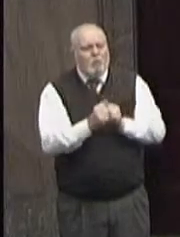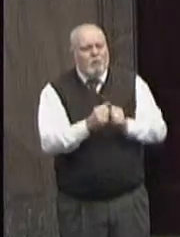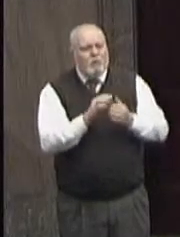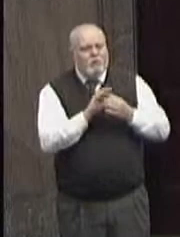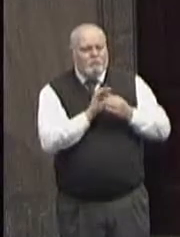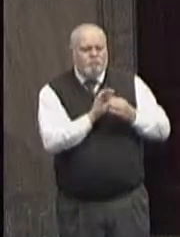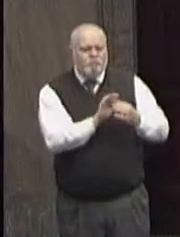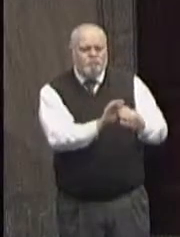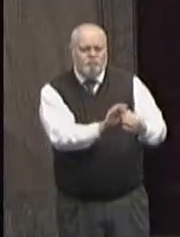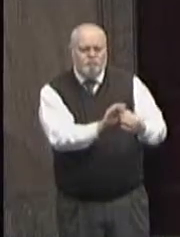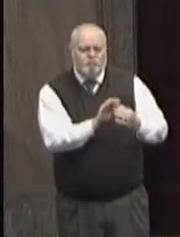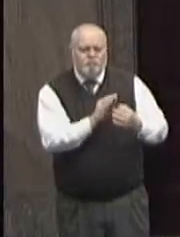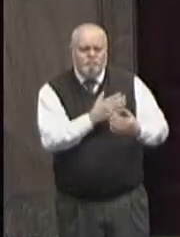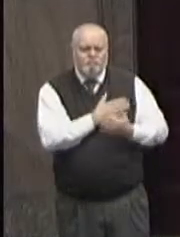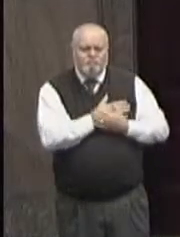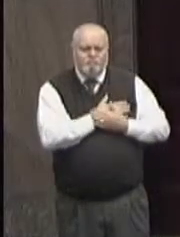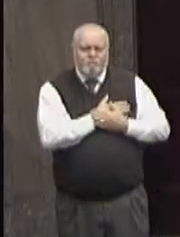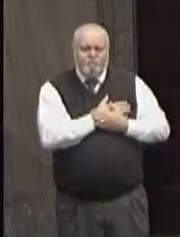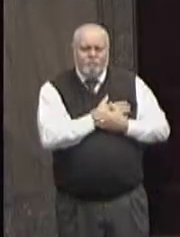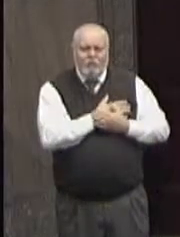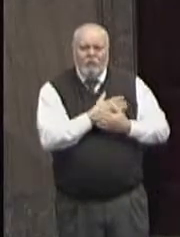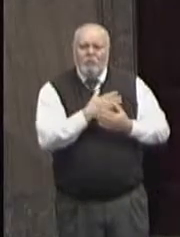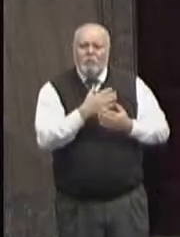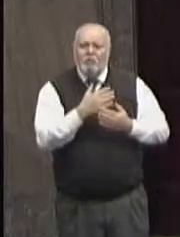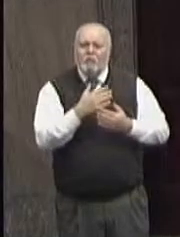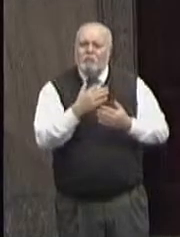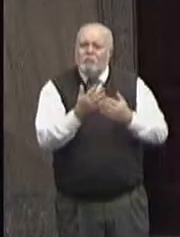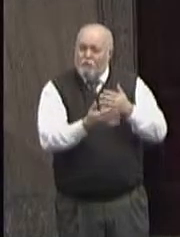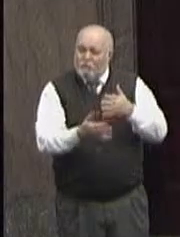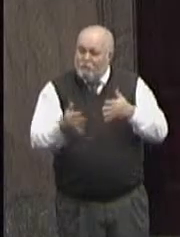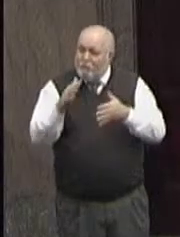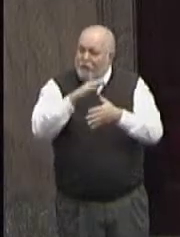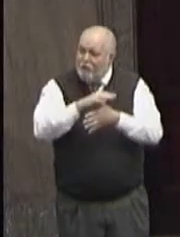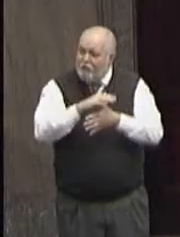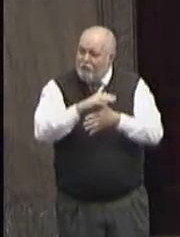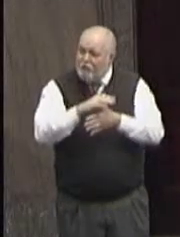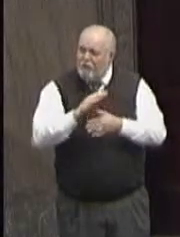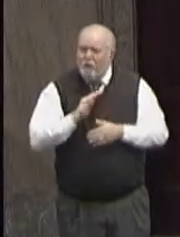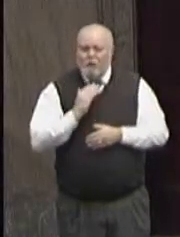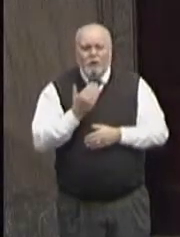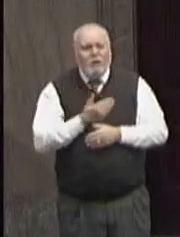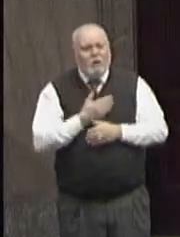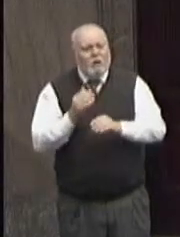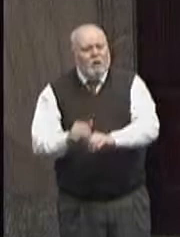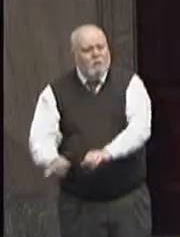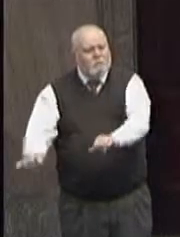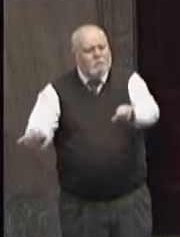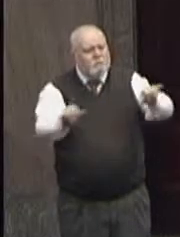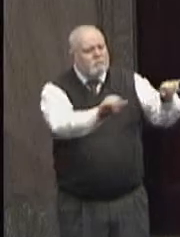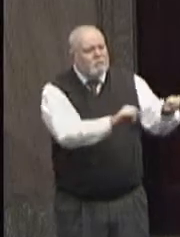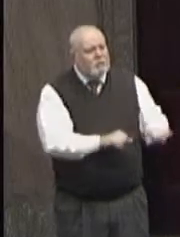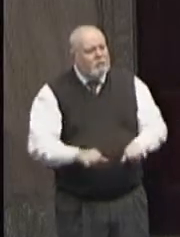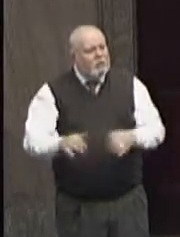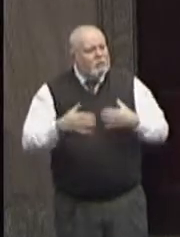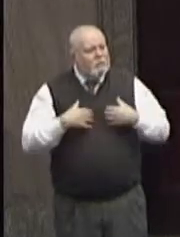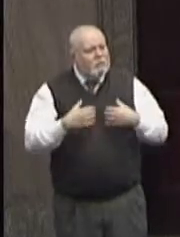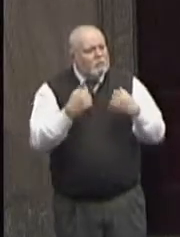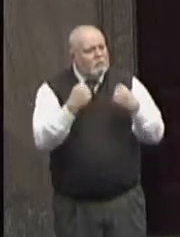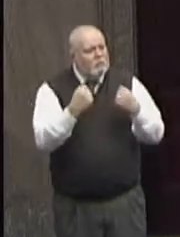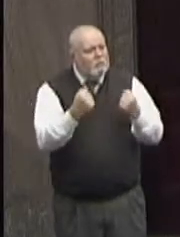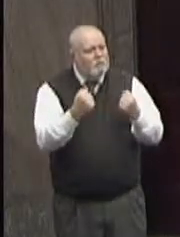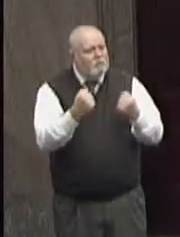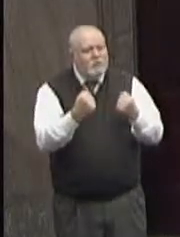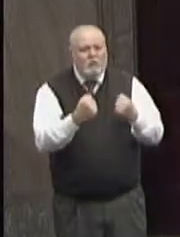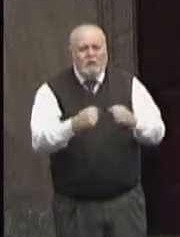to hold in highest priority our common good and surrender prejudices